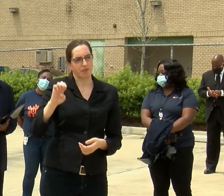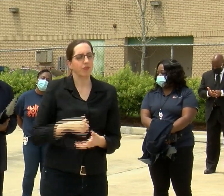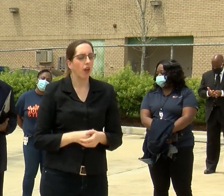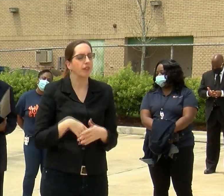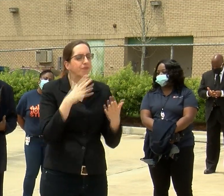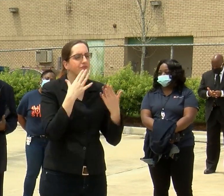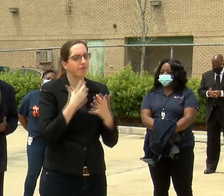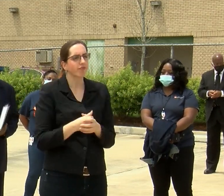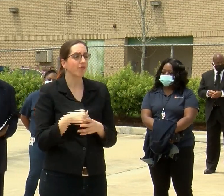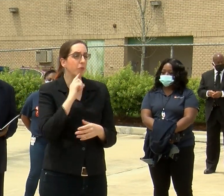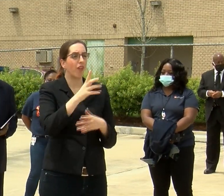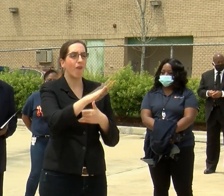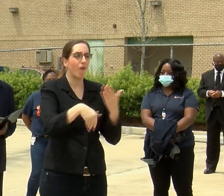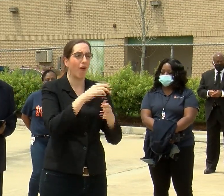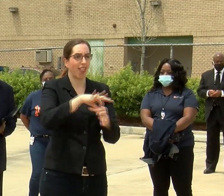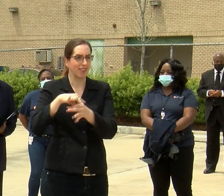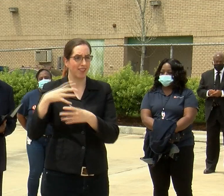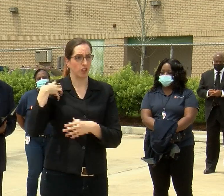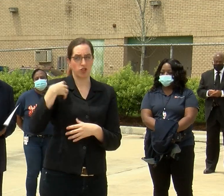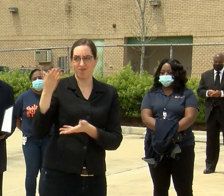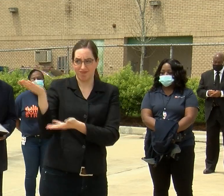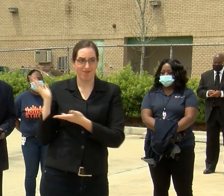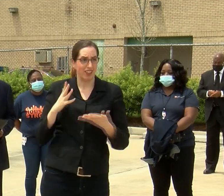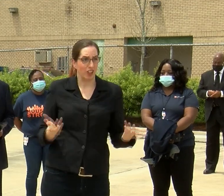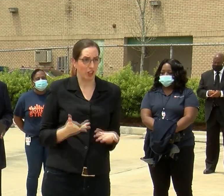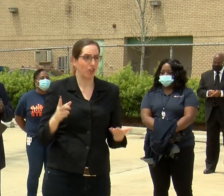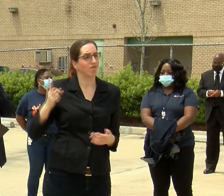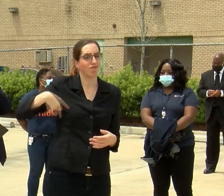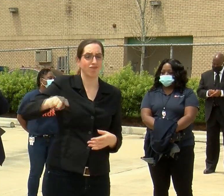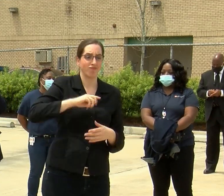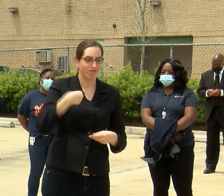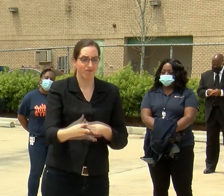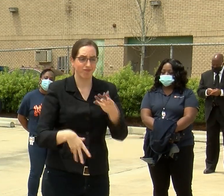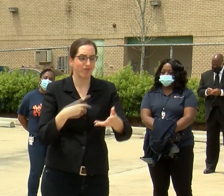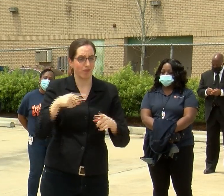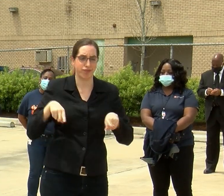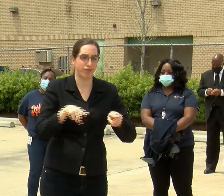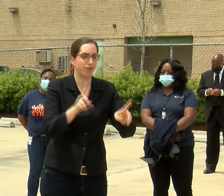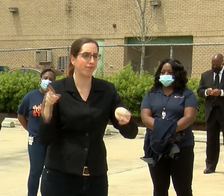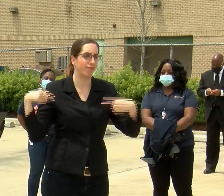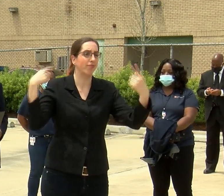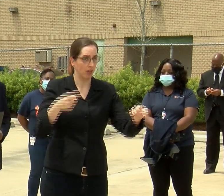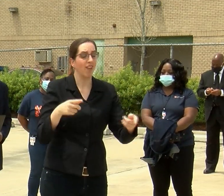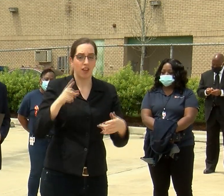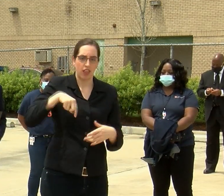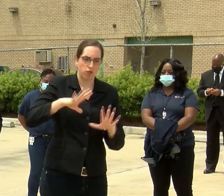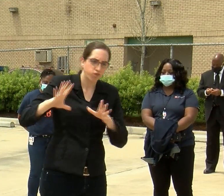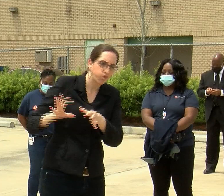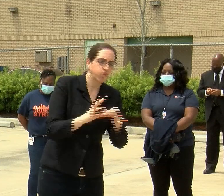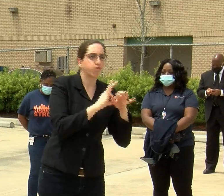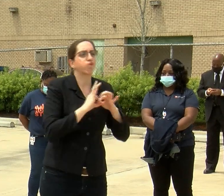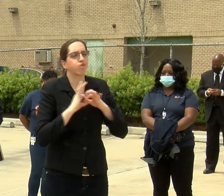Thank you, Mayor. And I'd like to thank all the elected officials here because they've all contributed through this entire event. Elected officials have come